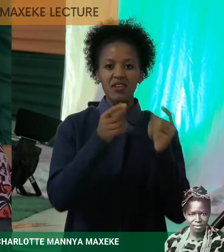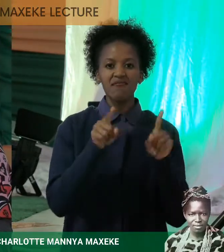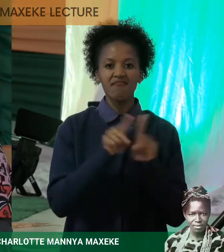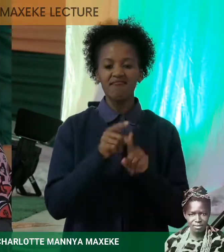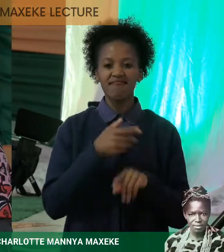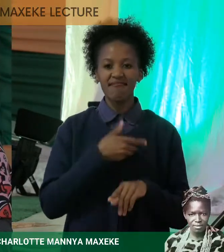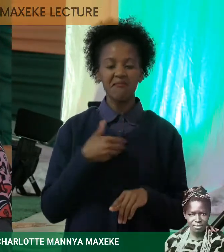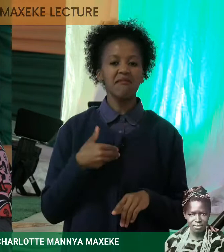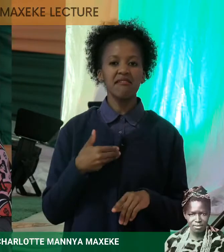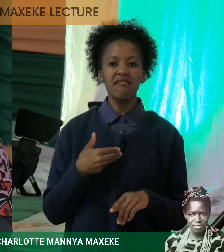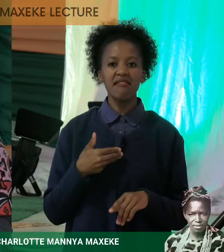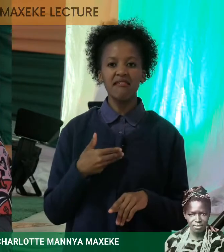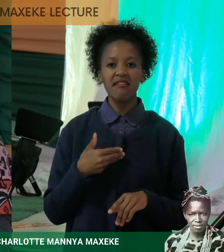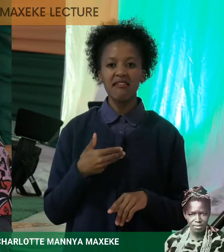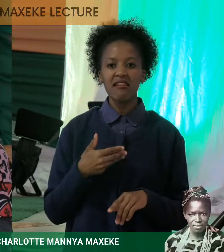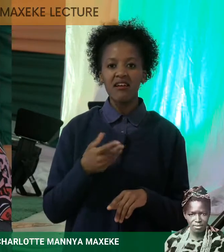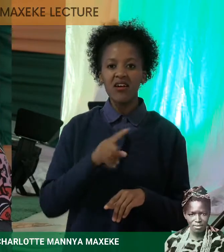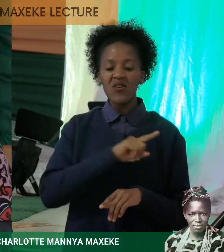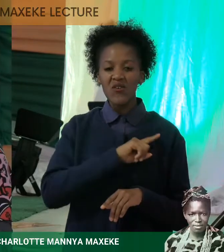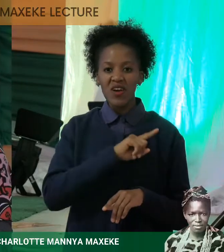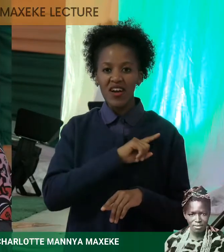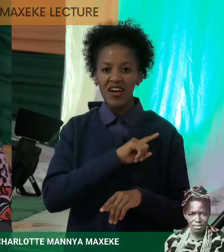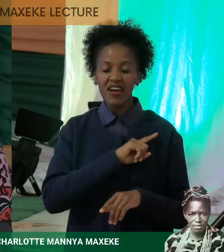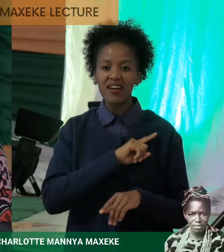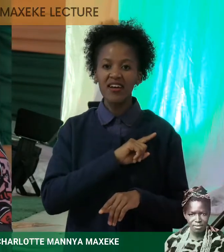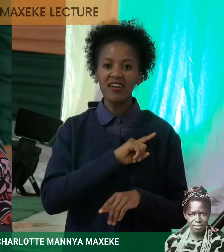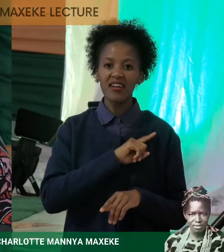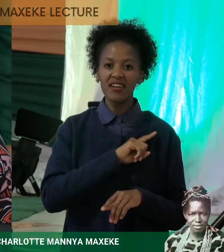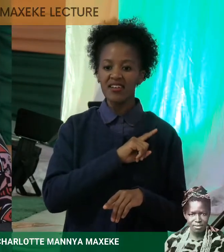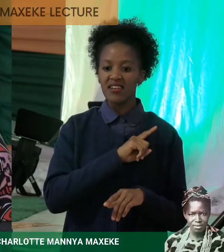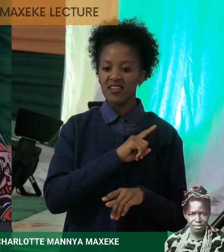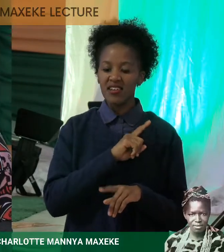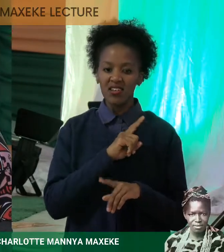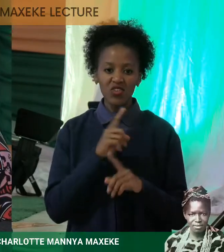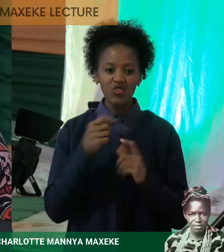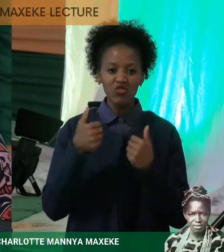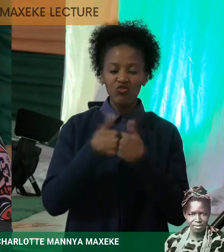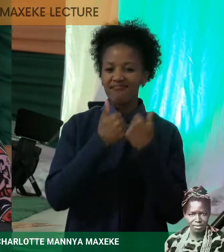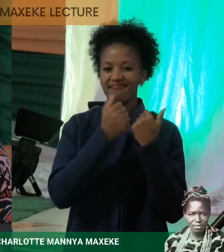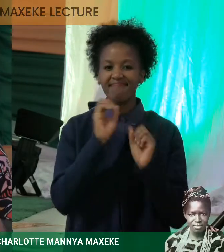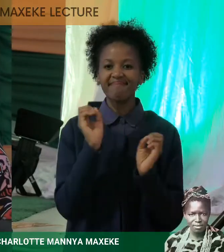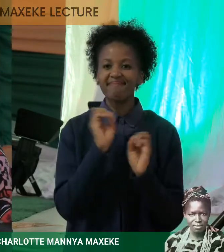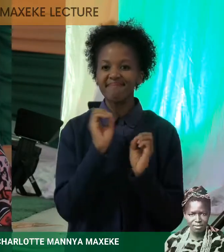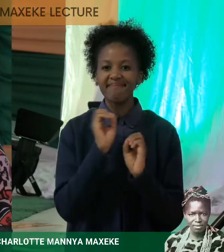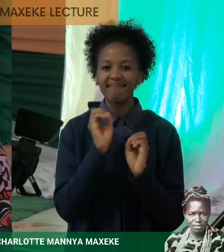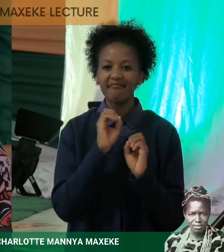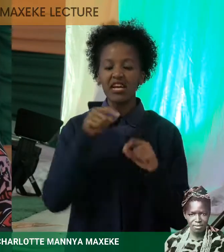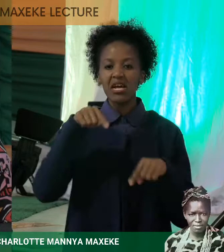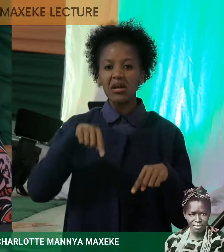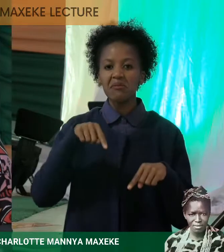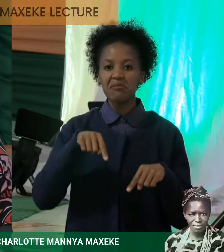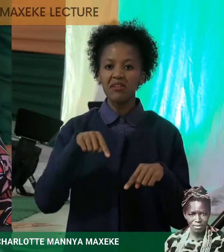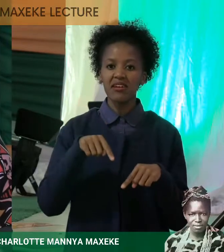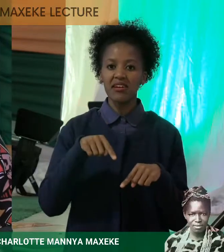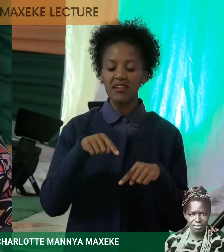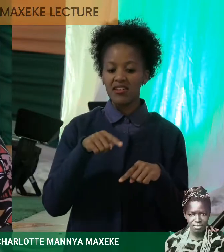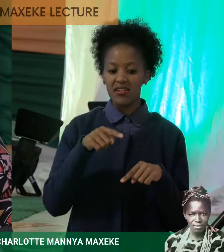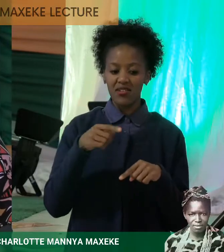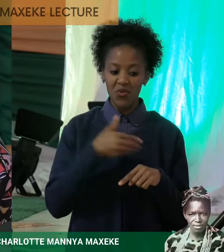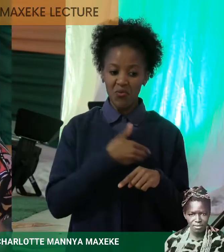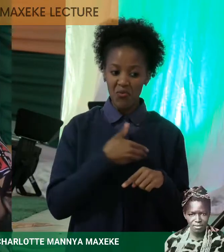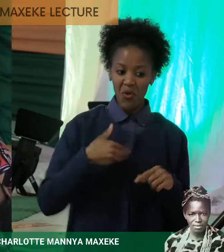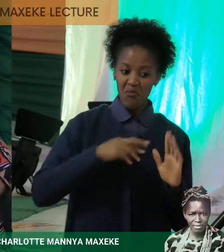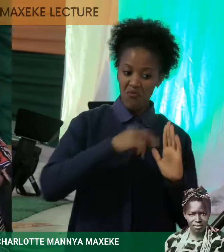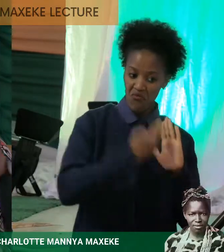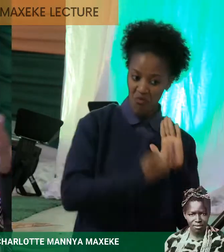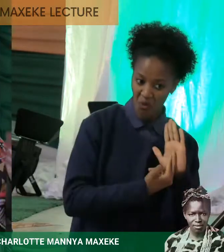Ngoba kaloku akukho mpixwano nangquzulwano pakati kwa lendima, nobuko keli.